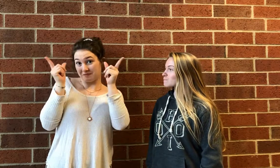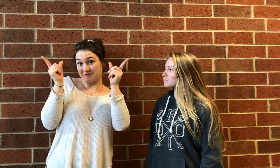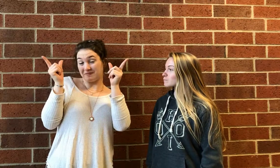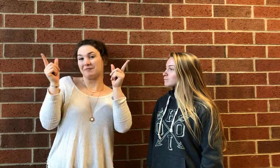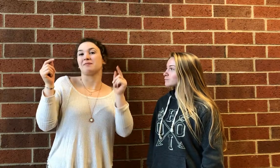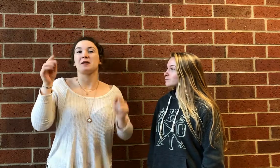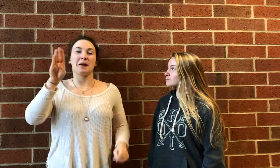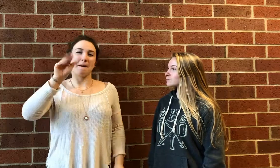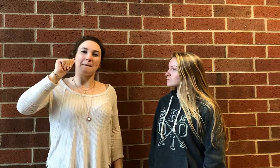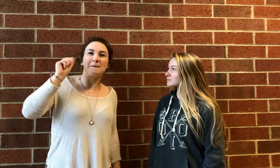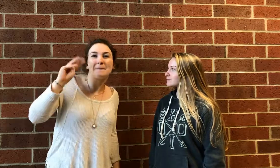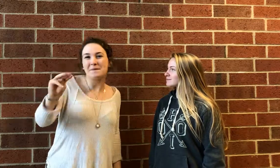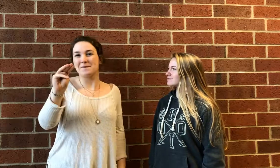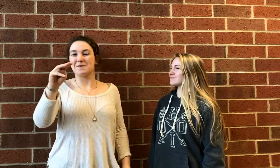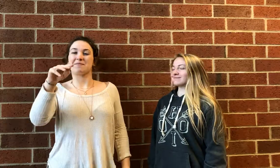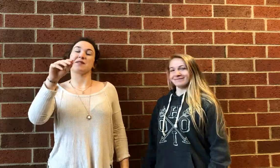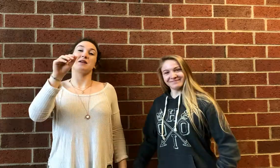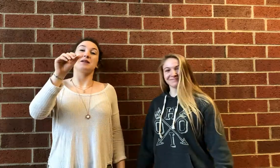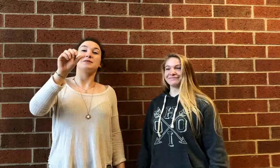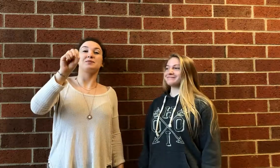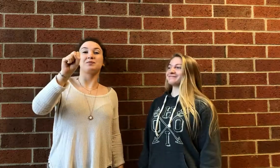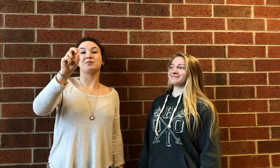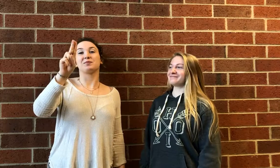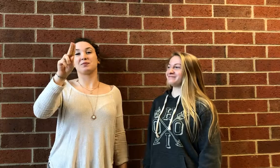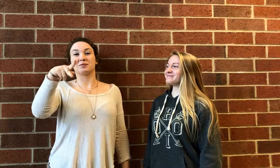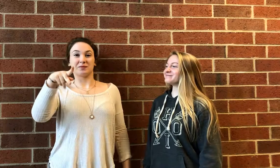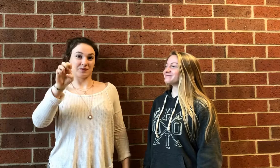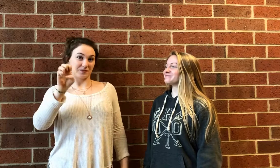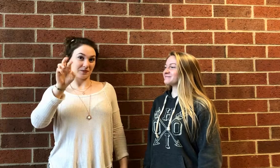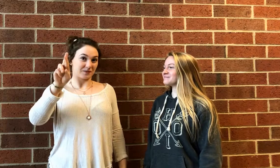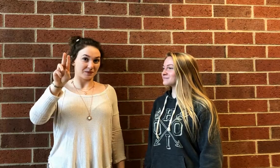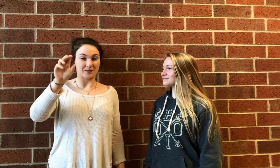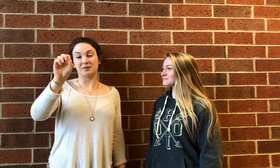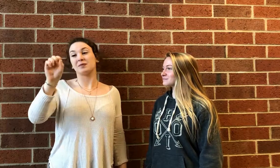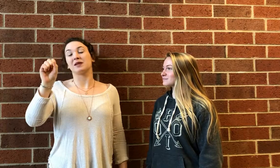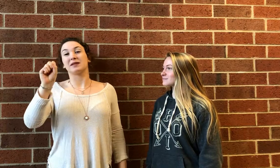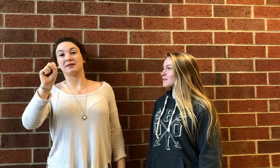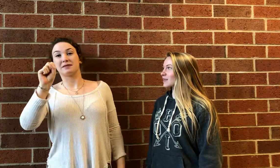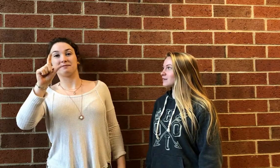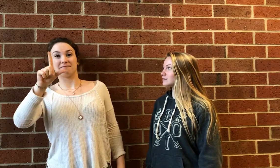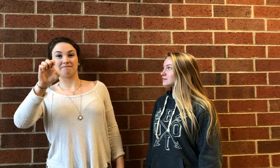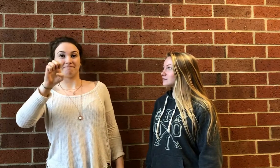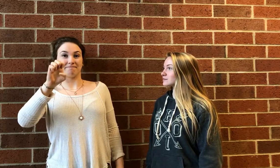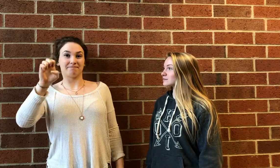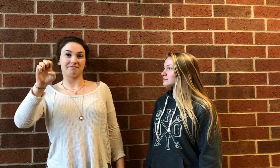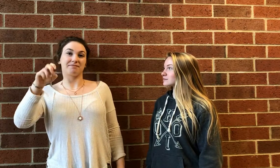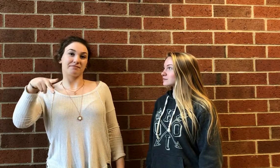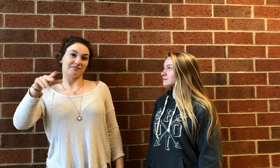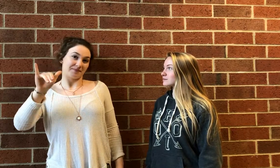up, and bam! Oh. The super awesome, super sleepy